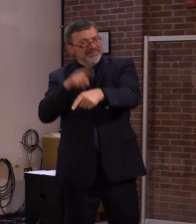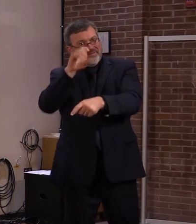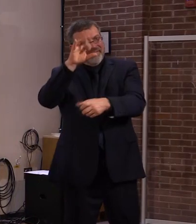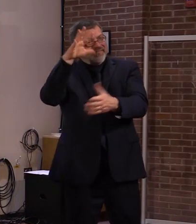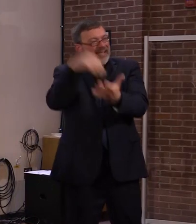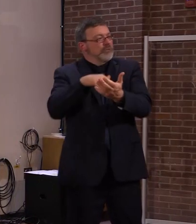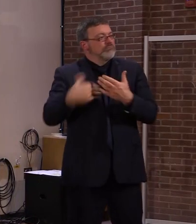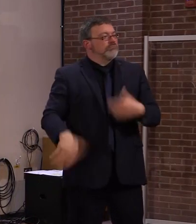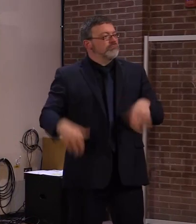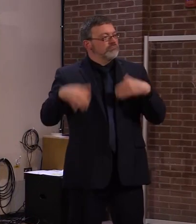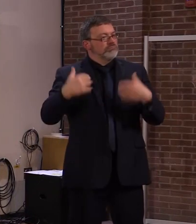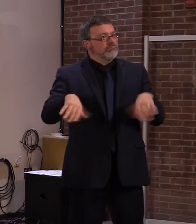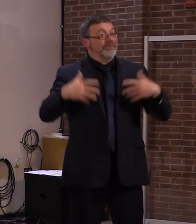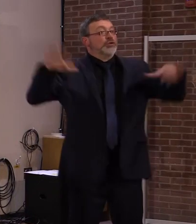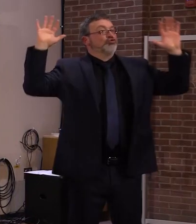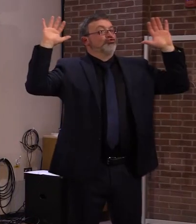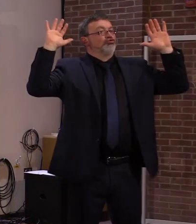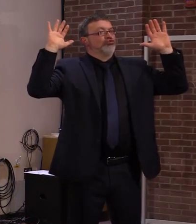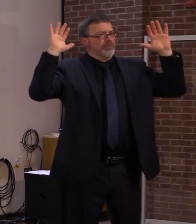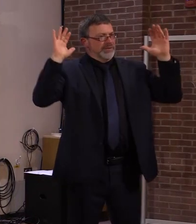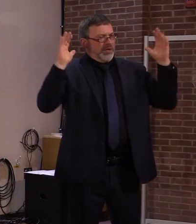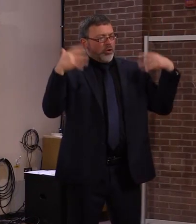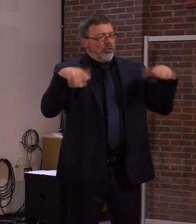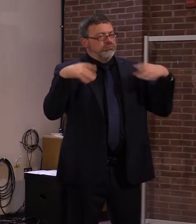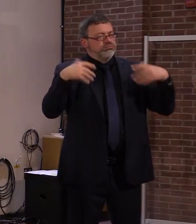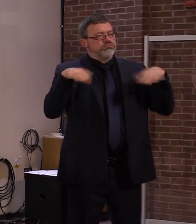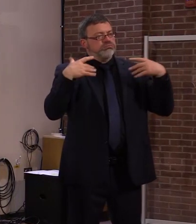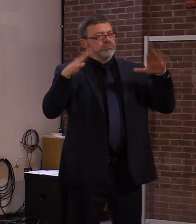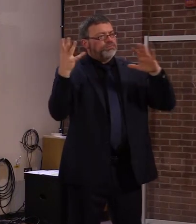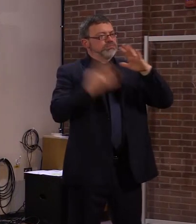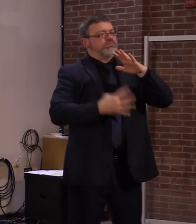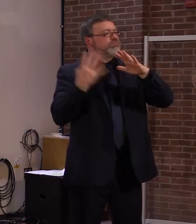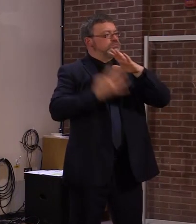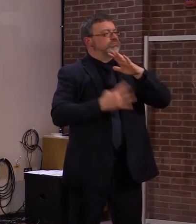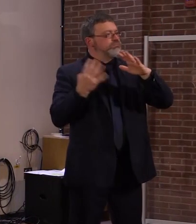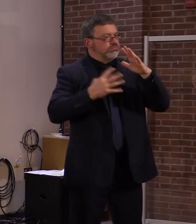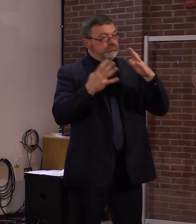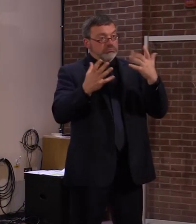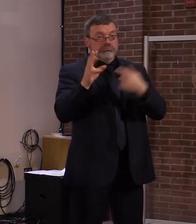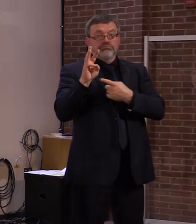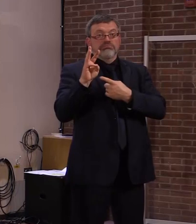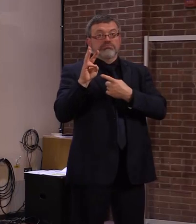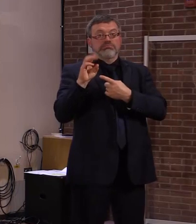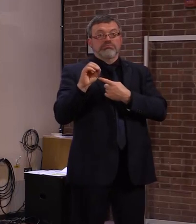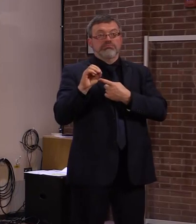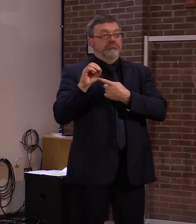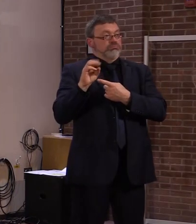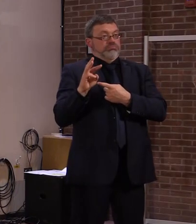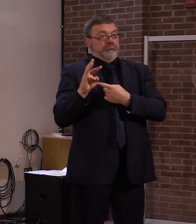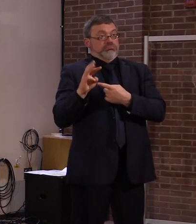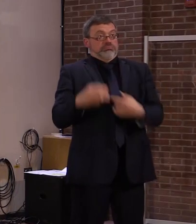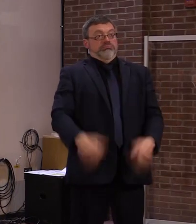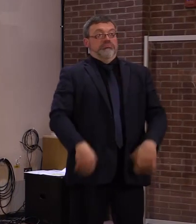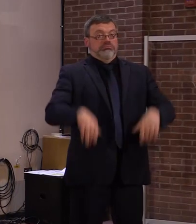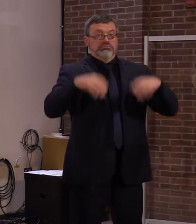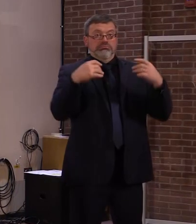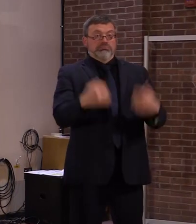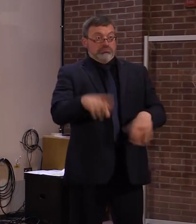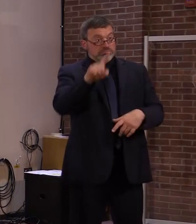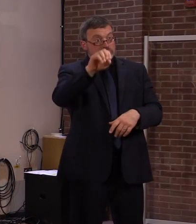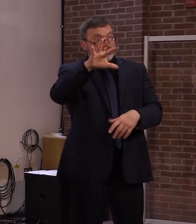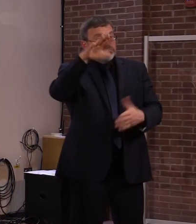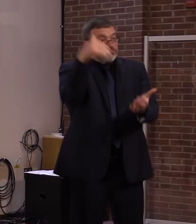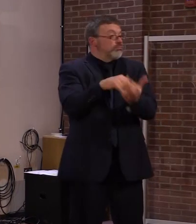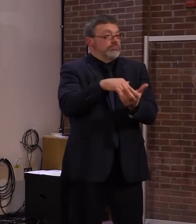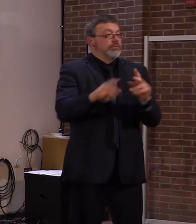That's quite an achievement. And I haven't heard generally. I've heard one person tell me